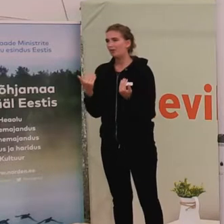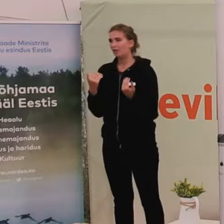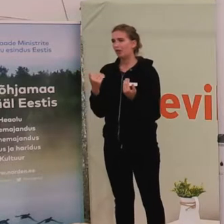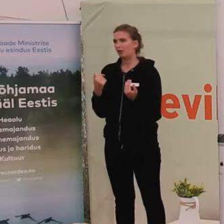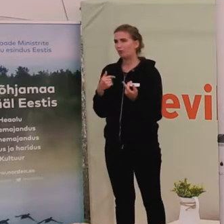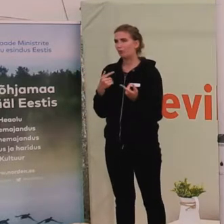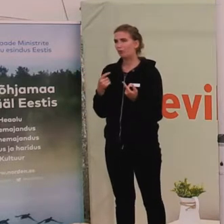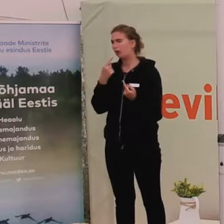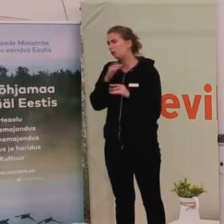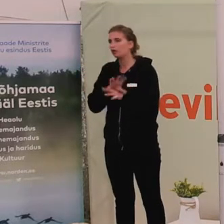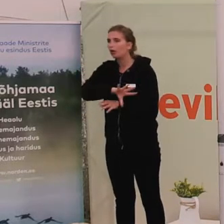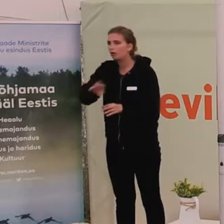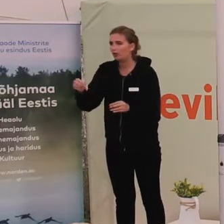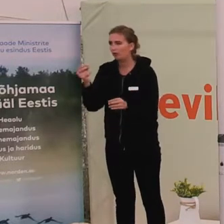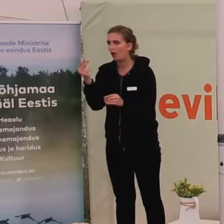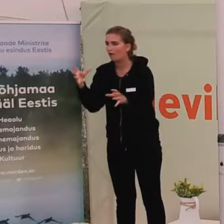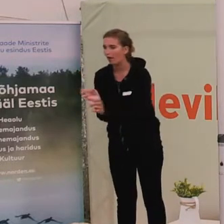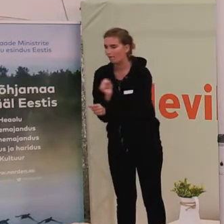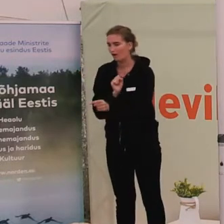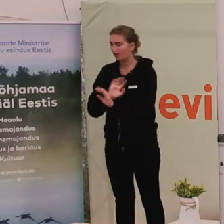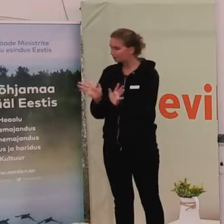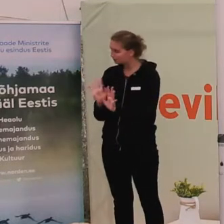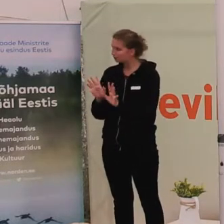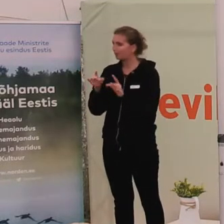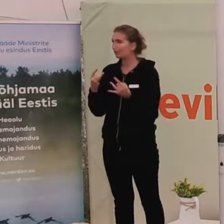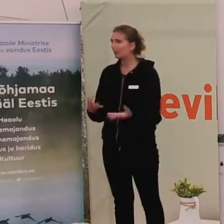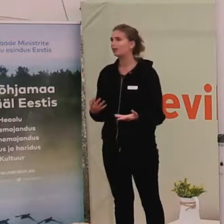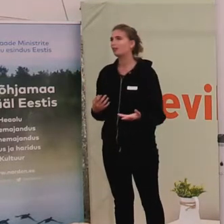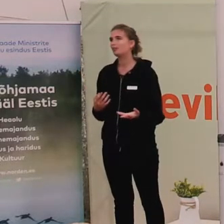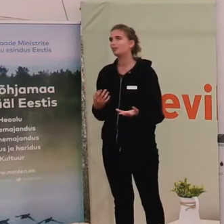saying that everyone should have less, but you understand what I mean.